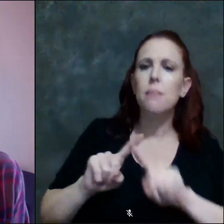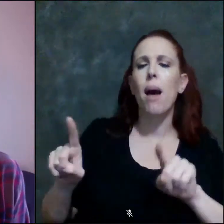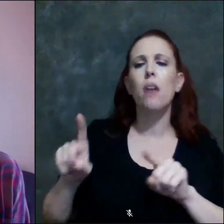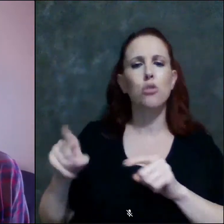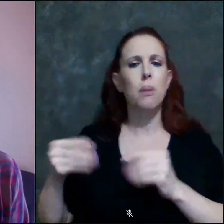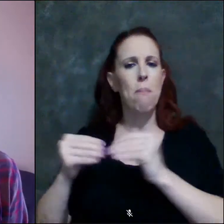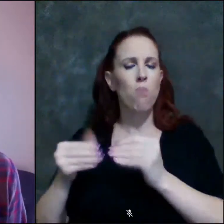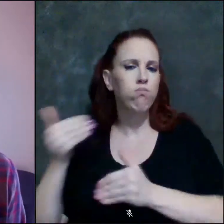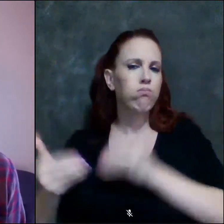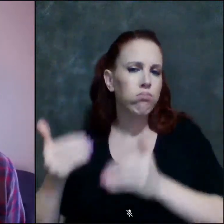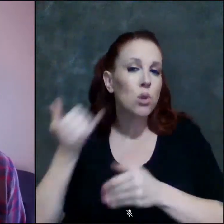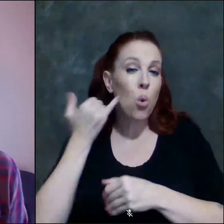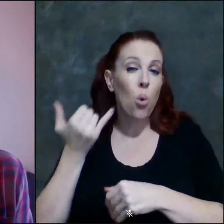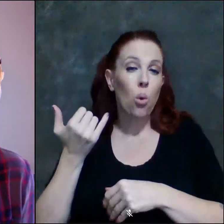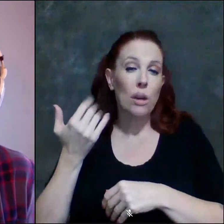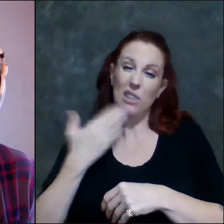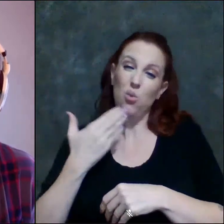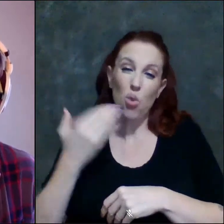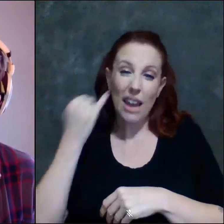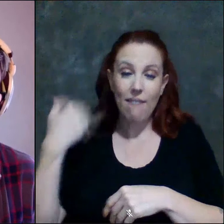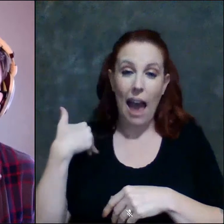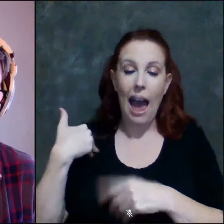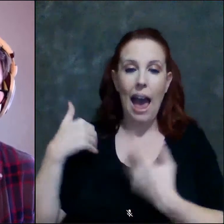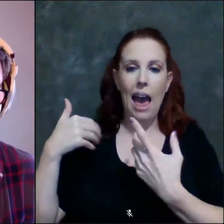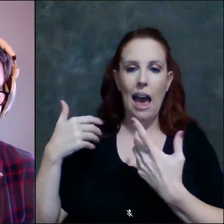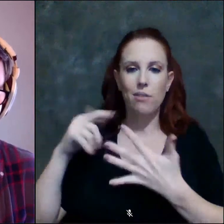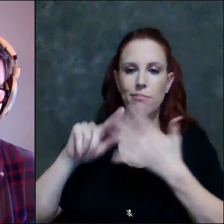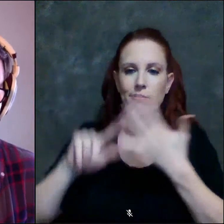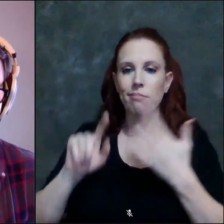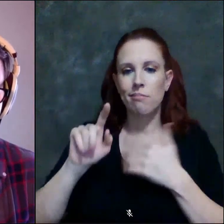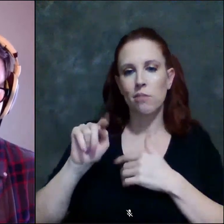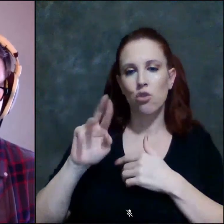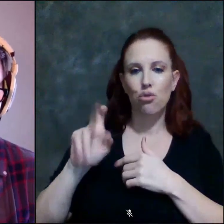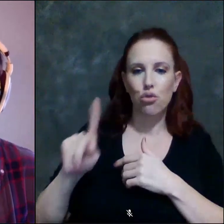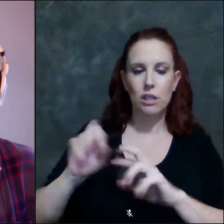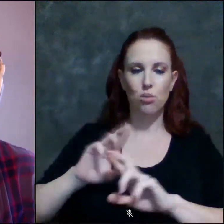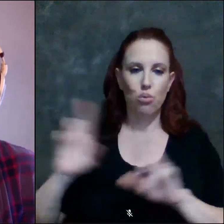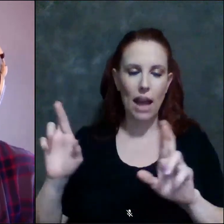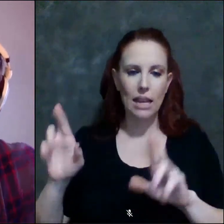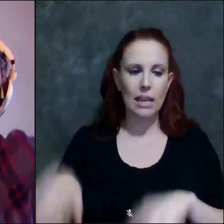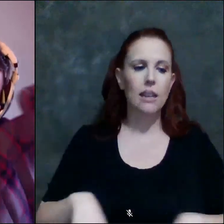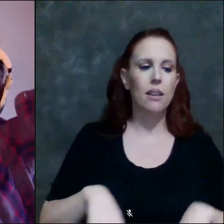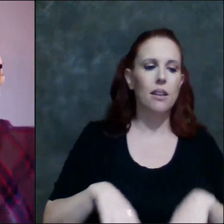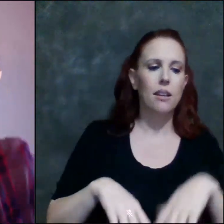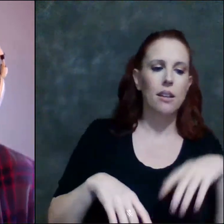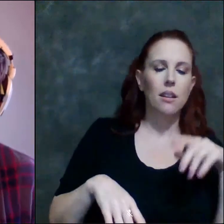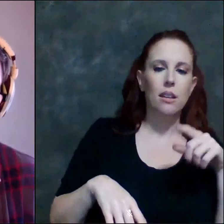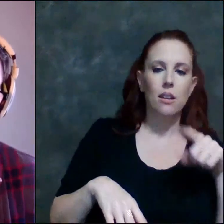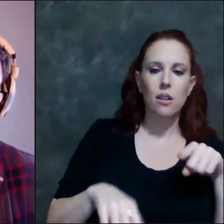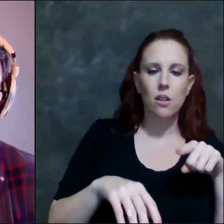help. So it doesn't look like interview code, doesn't look like production code. Will the delimiter be only dot?